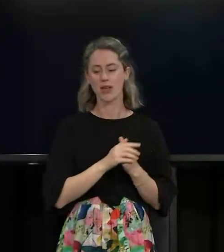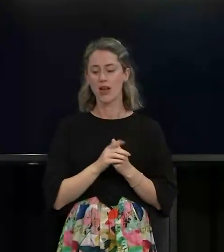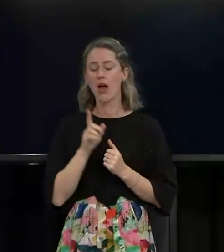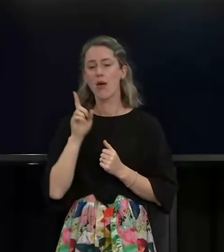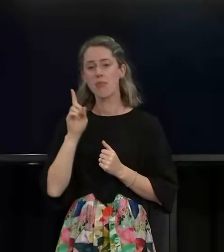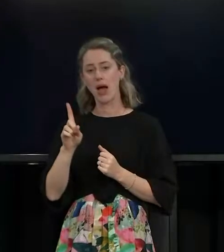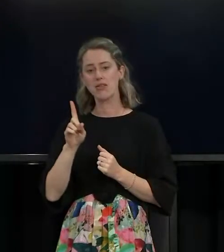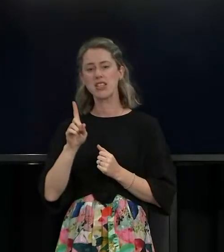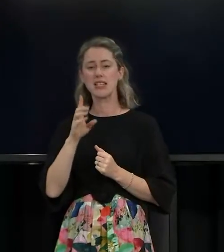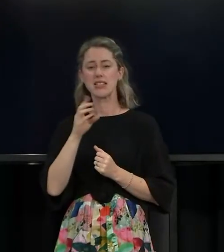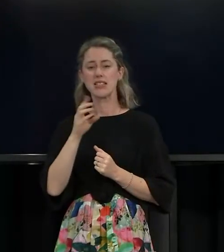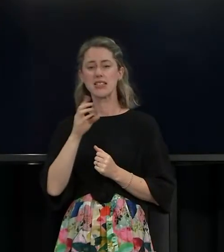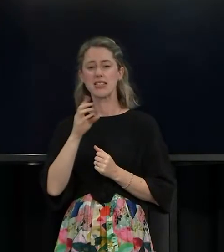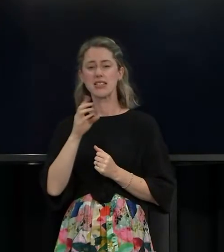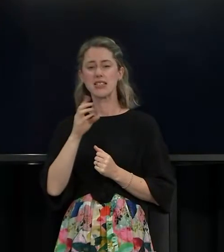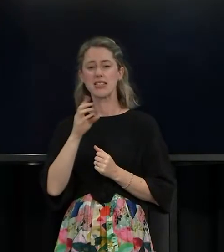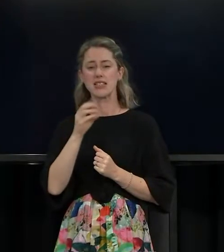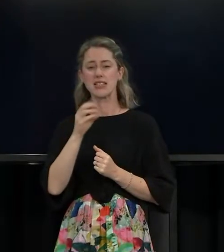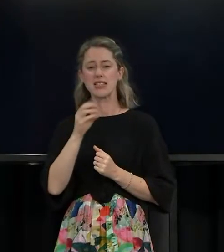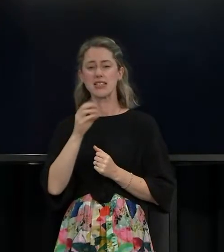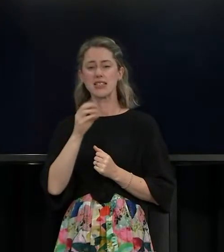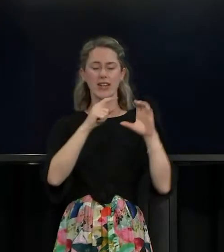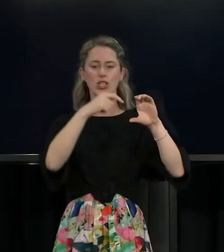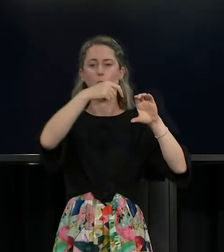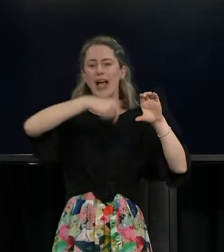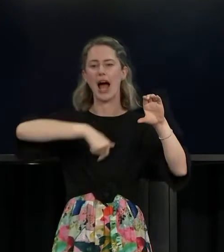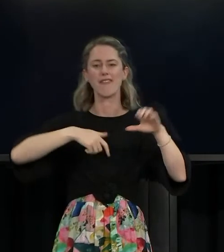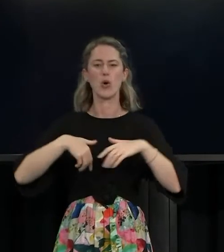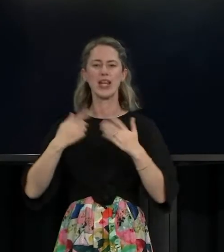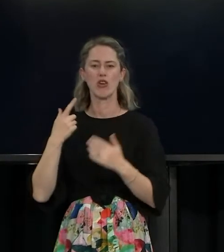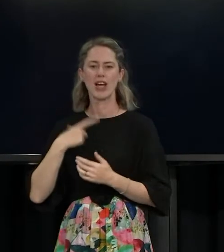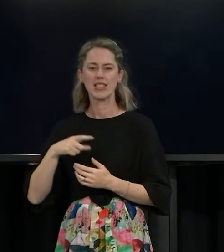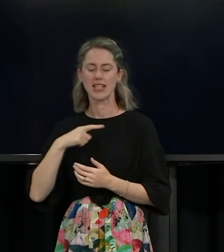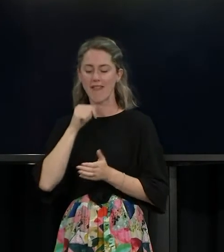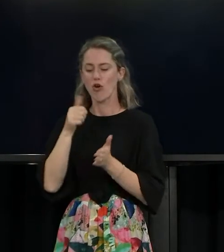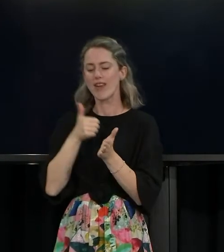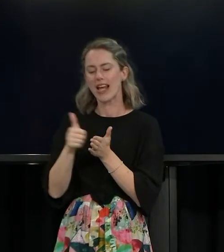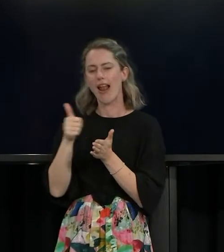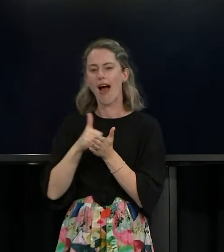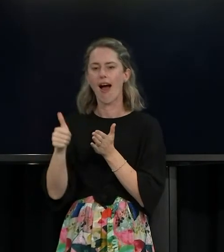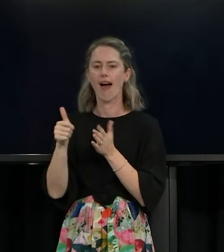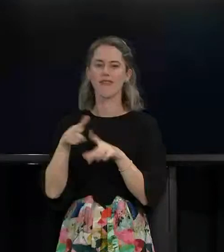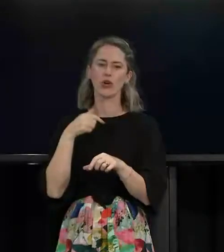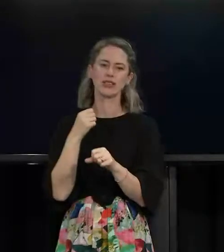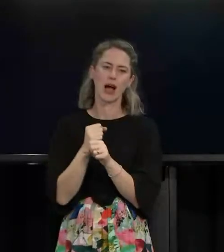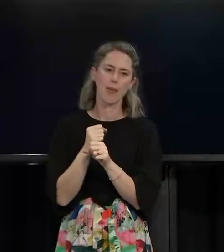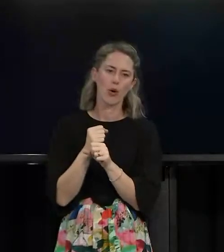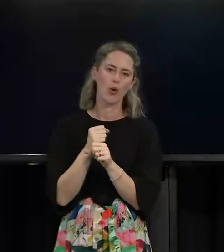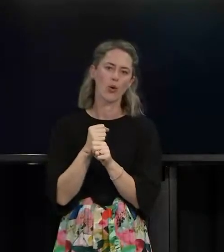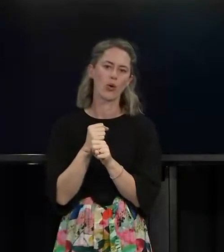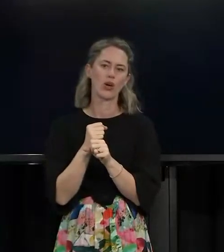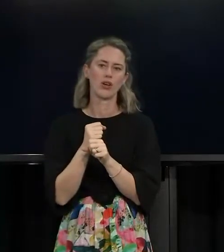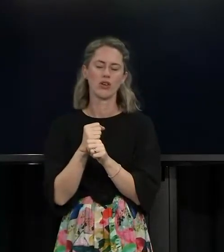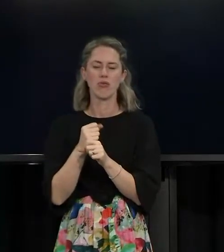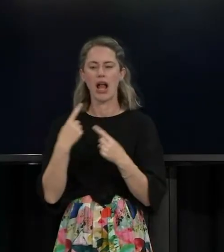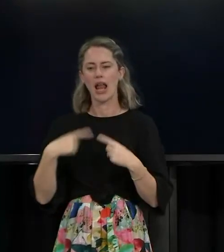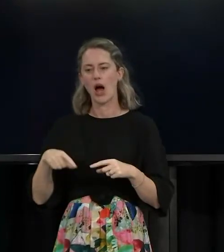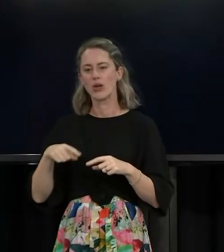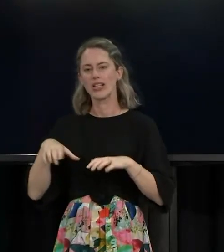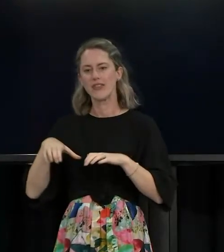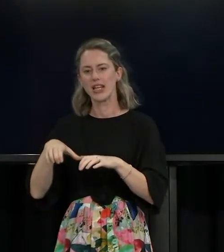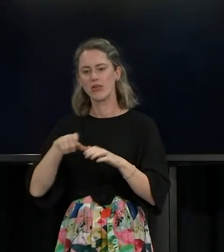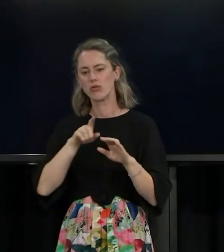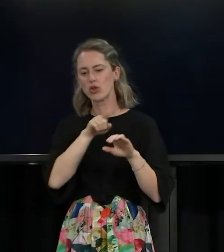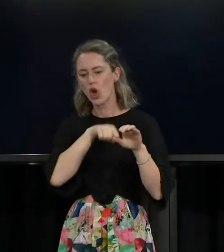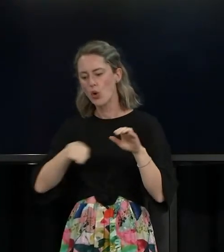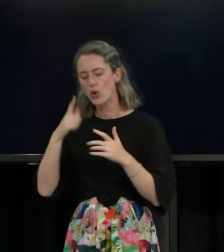Generally, though, people travelling out of Alert Level 3, for whatever reason, regularly, for example, for permitted activities like to take care